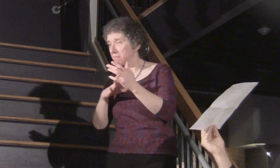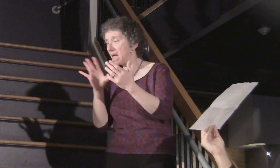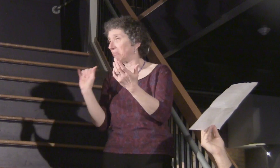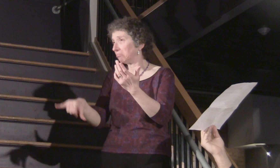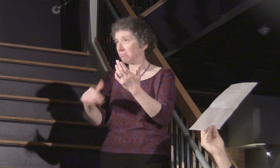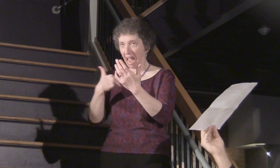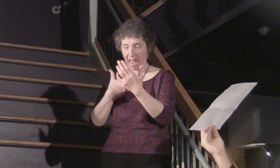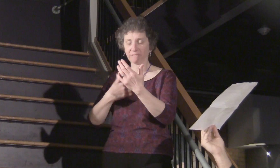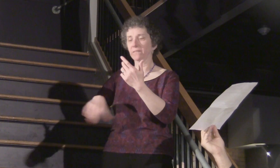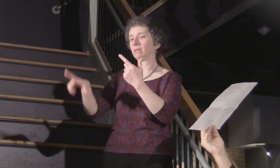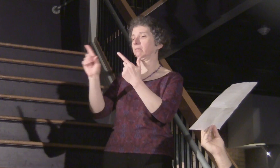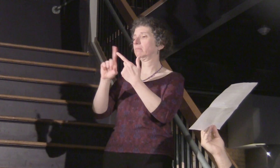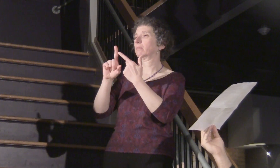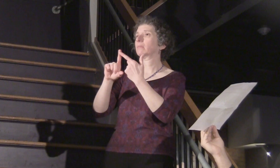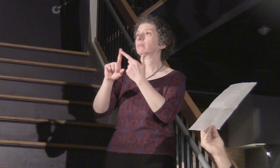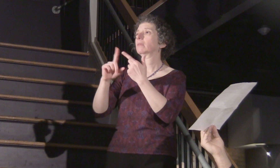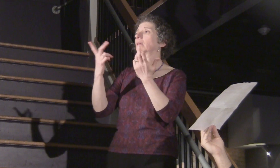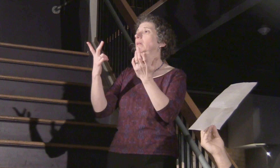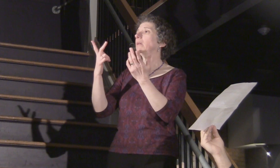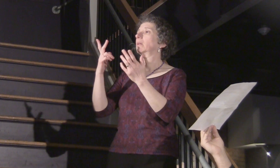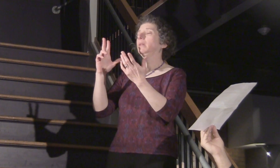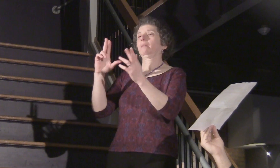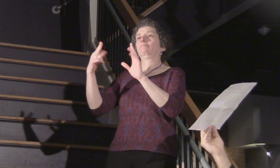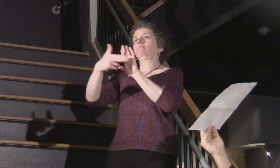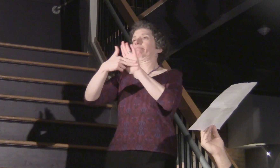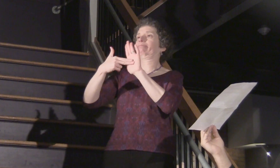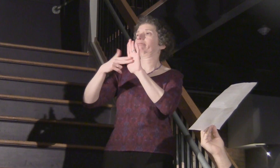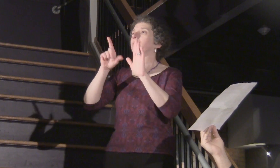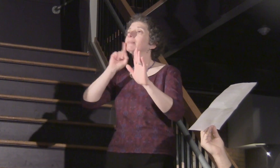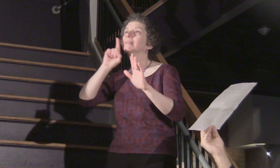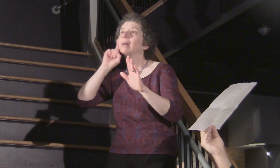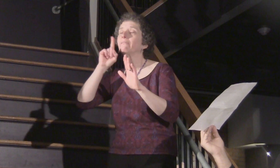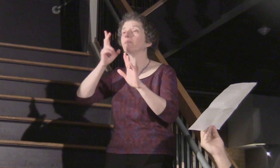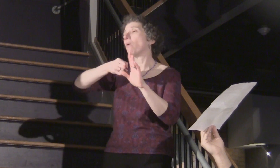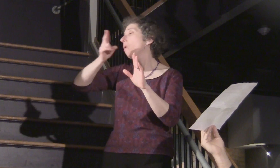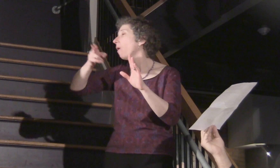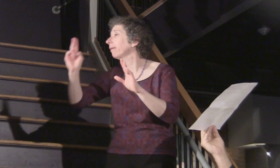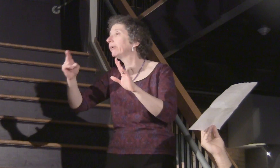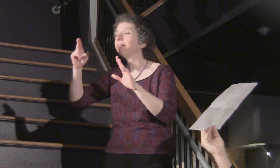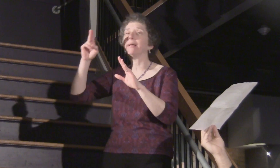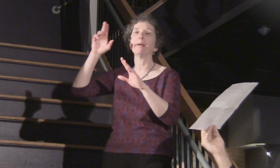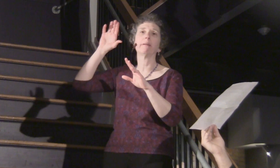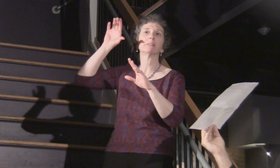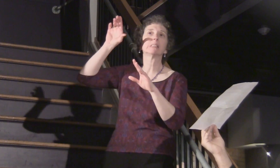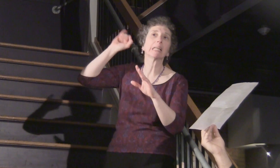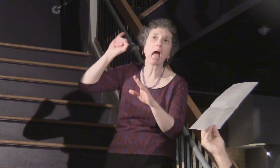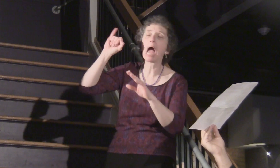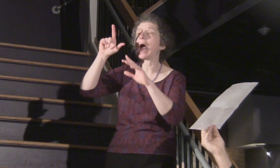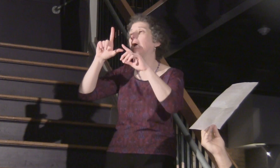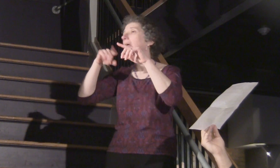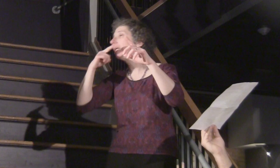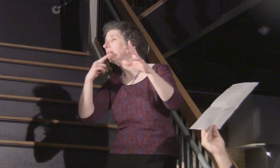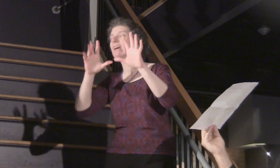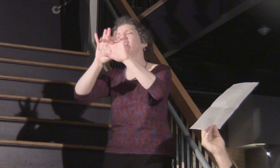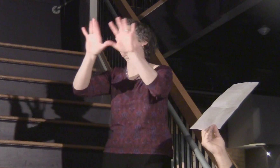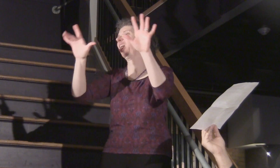it's men, women, gender identity. And also we have the deaf identity, whether it's hard of hearing,